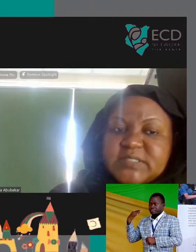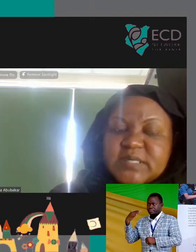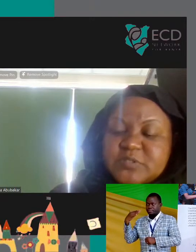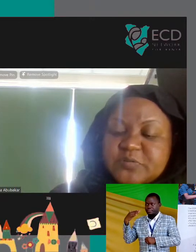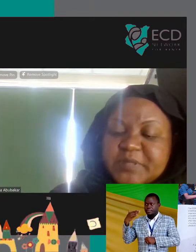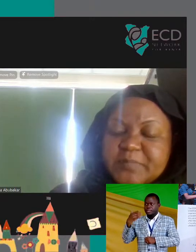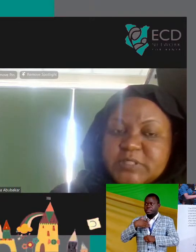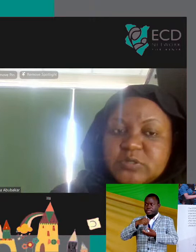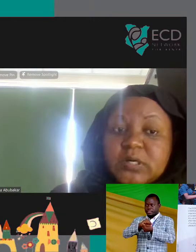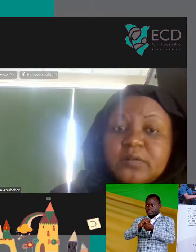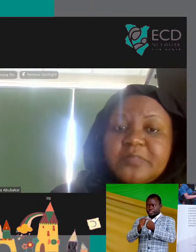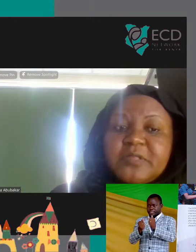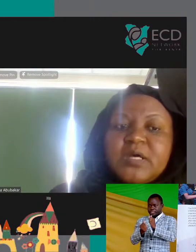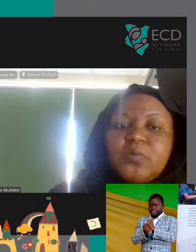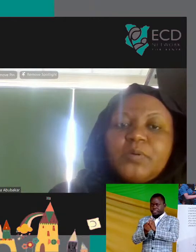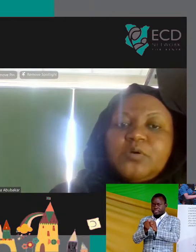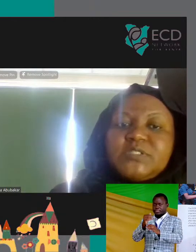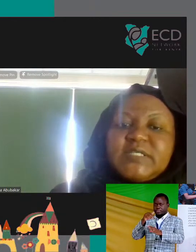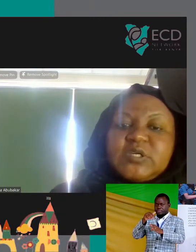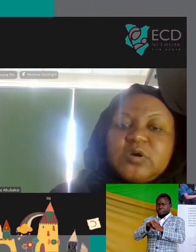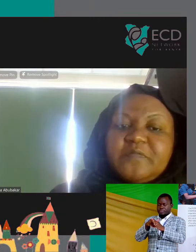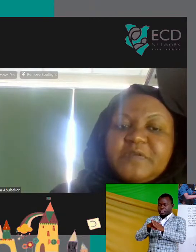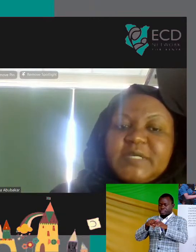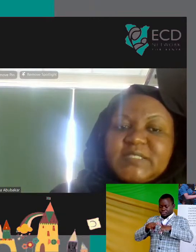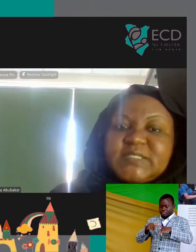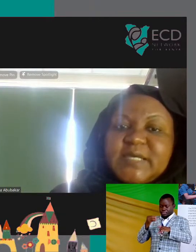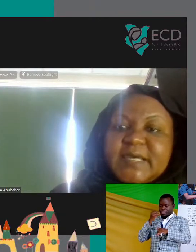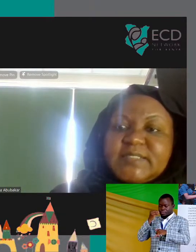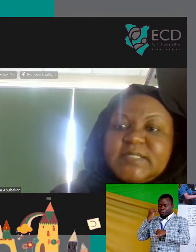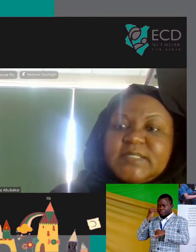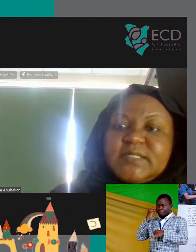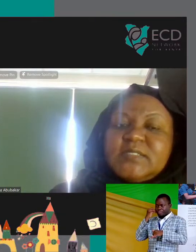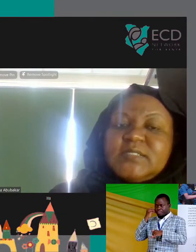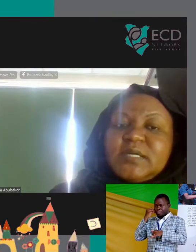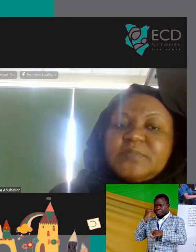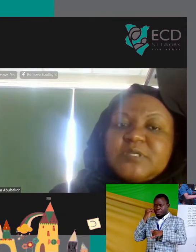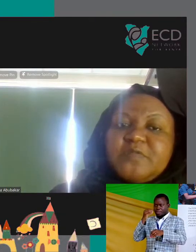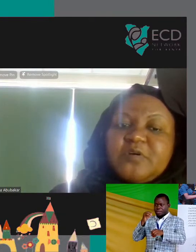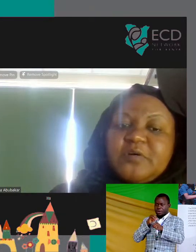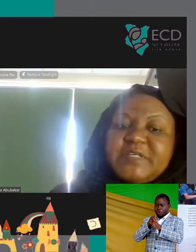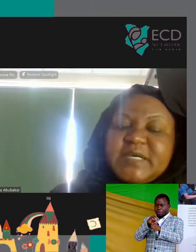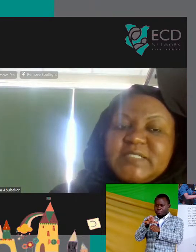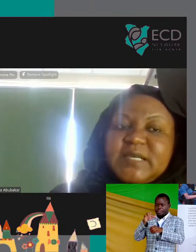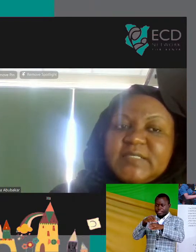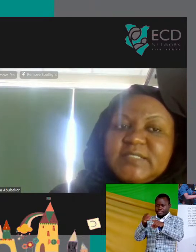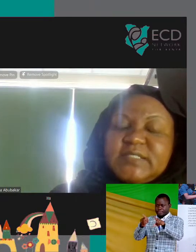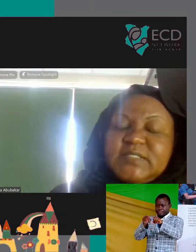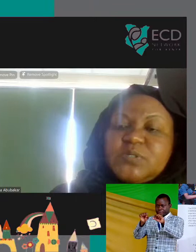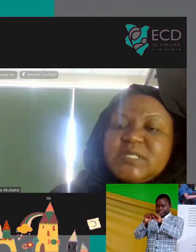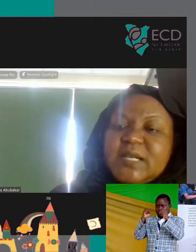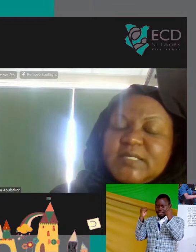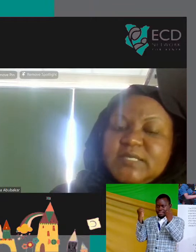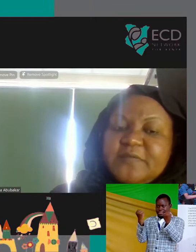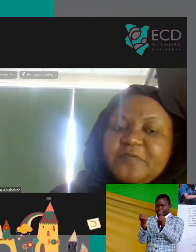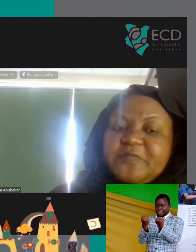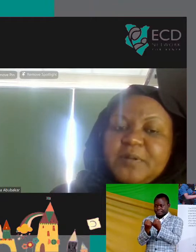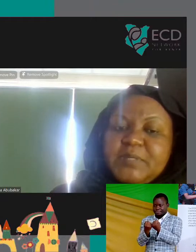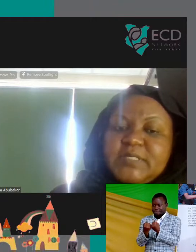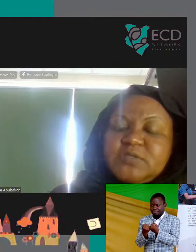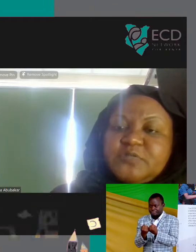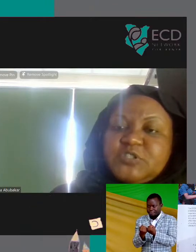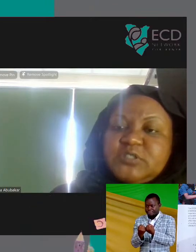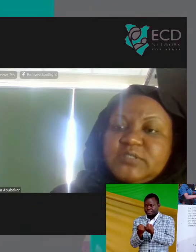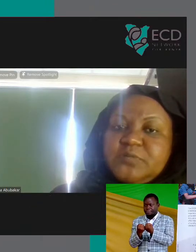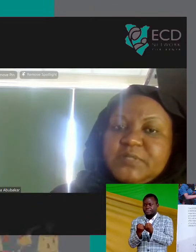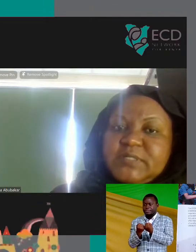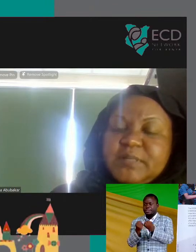disrupted in terms of their mental health. We looked at COVID anxiety. In terms of COVID anxiety, it was largely for